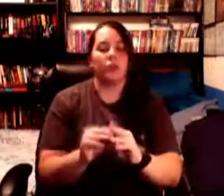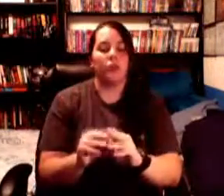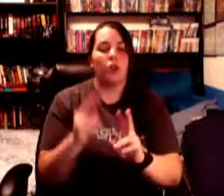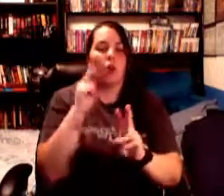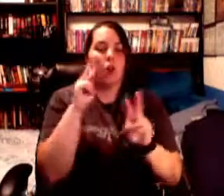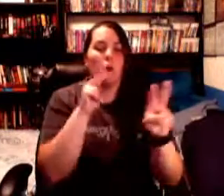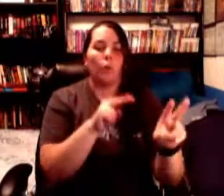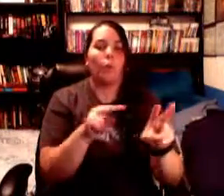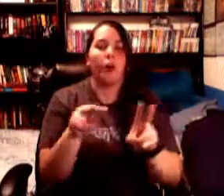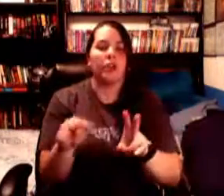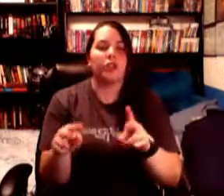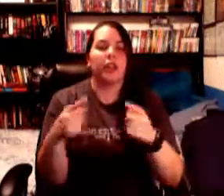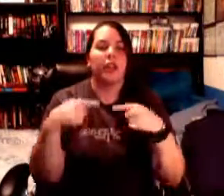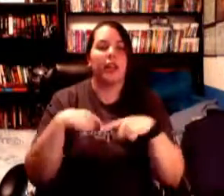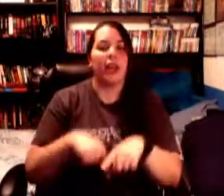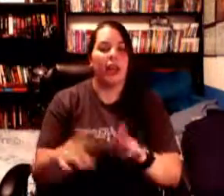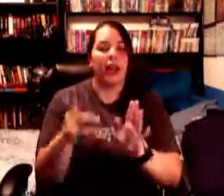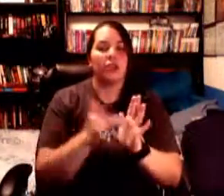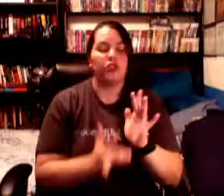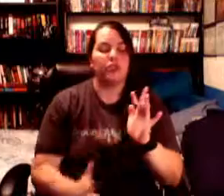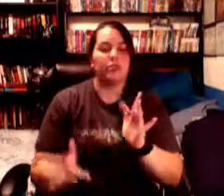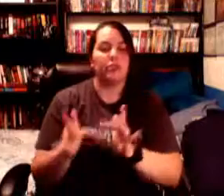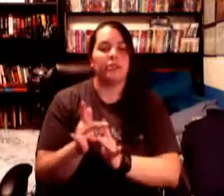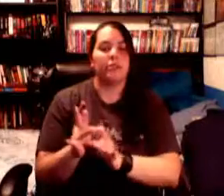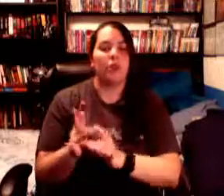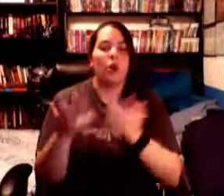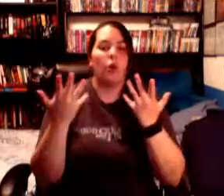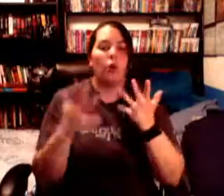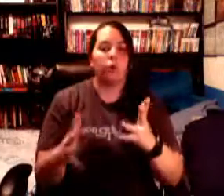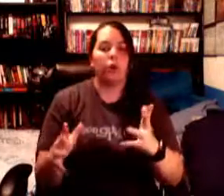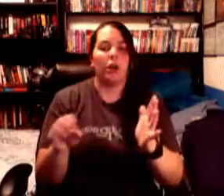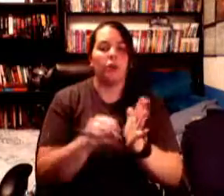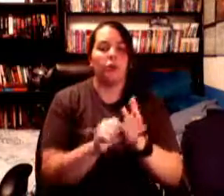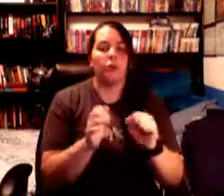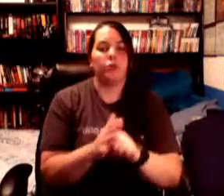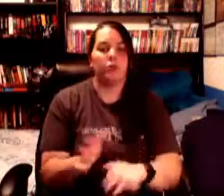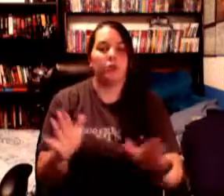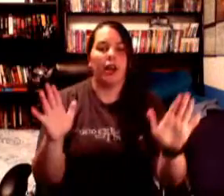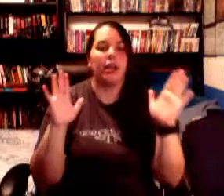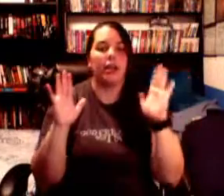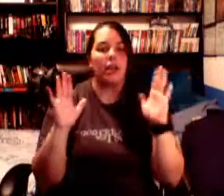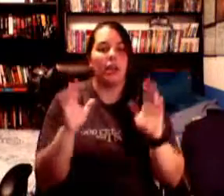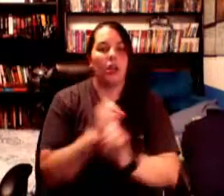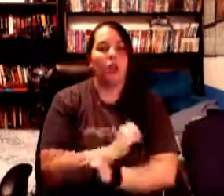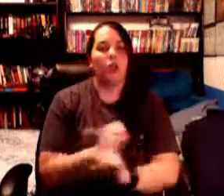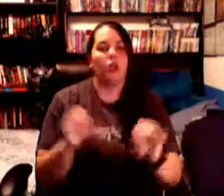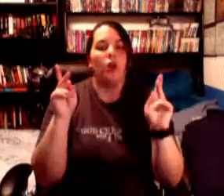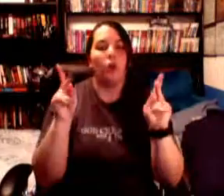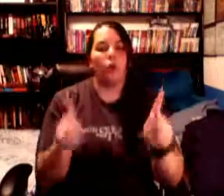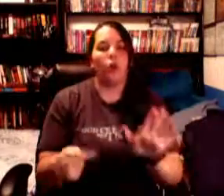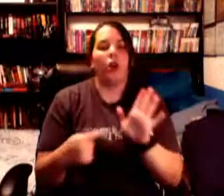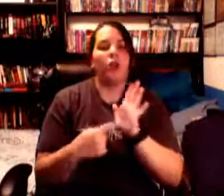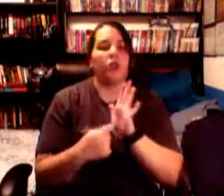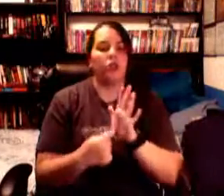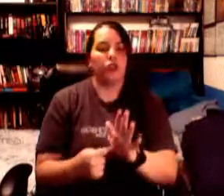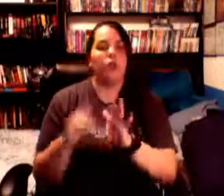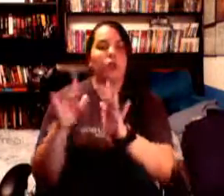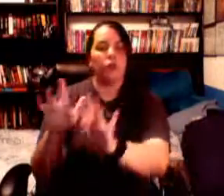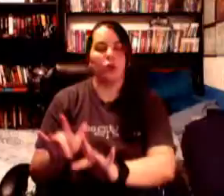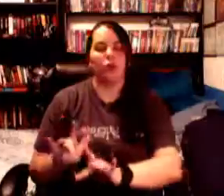gathered, watching as Jesus was crucified. No one showed